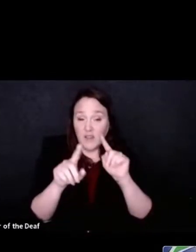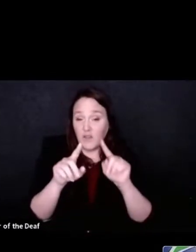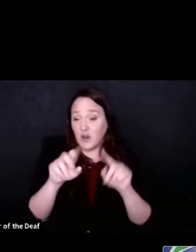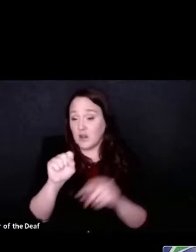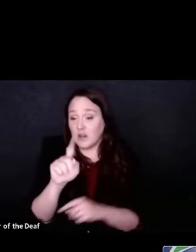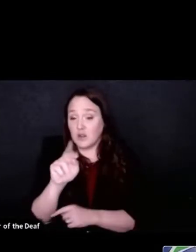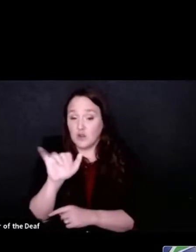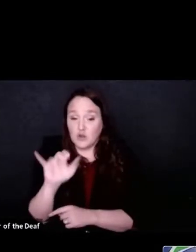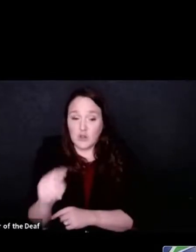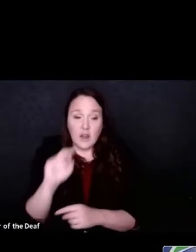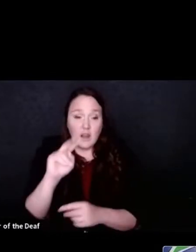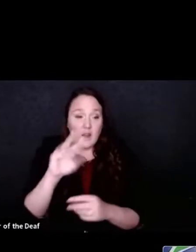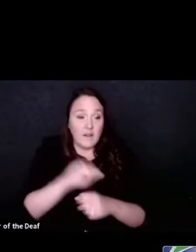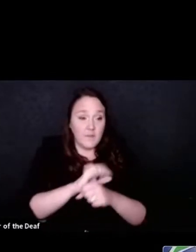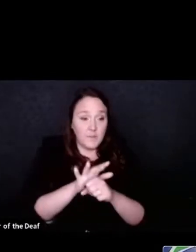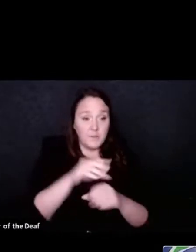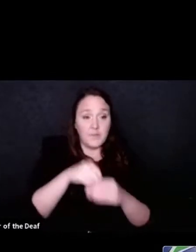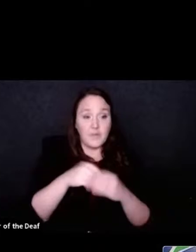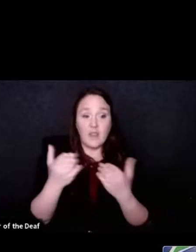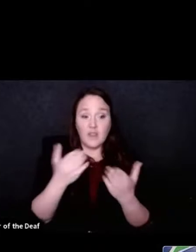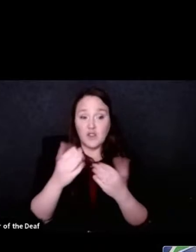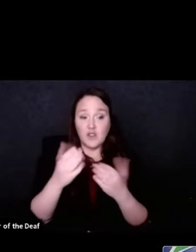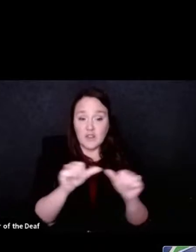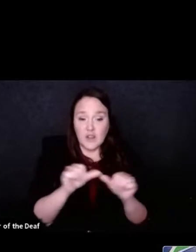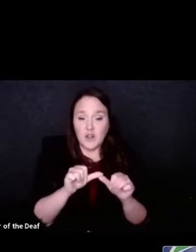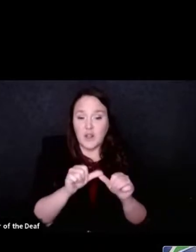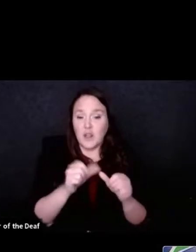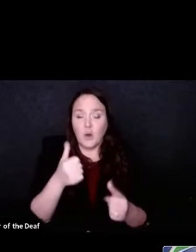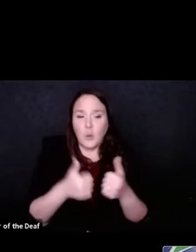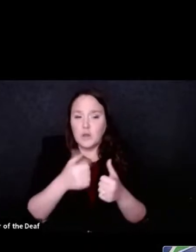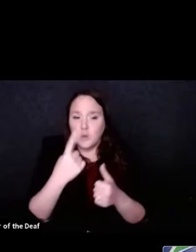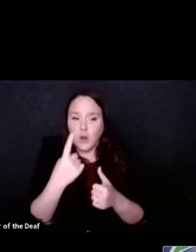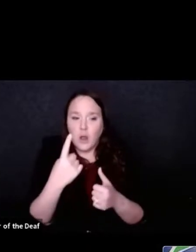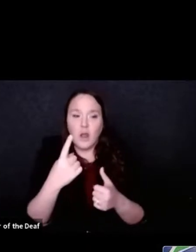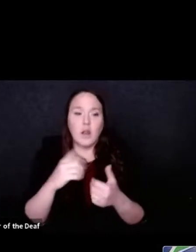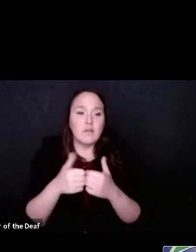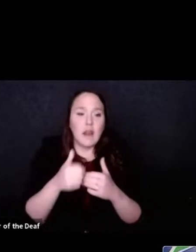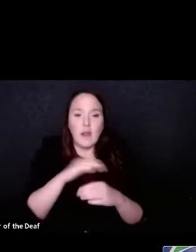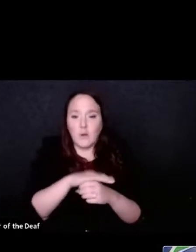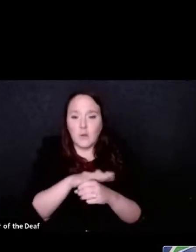service area? If so, which ones and how prevalent are